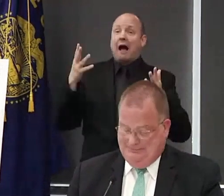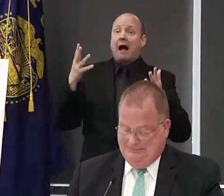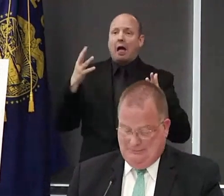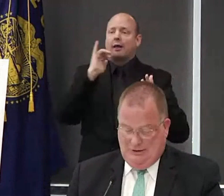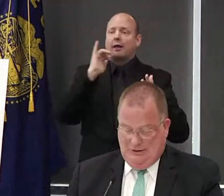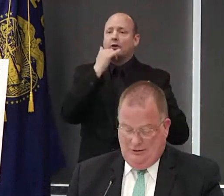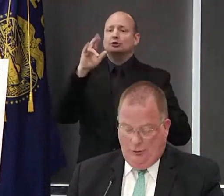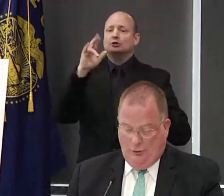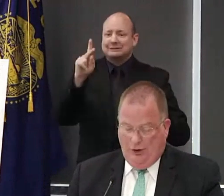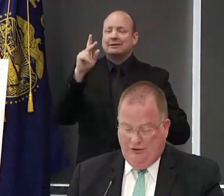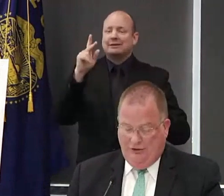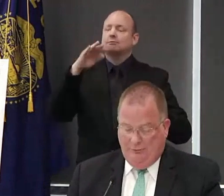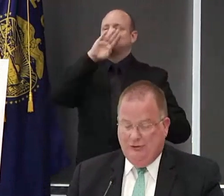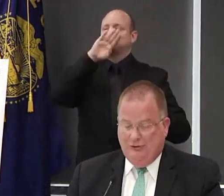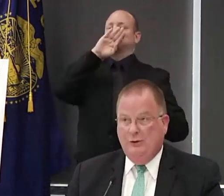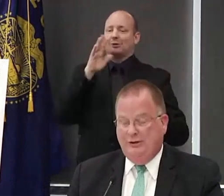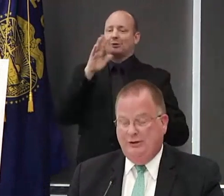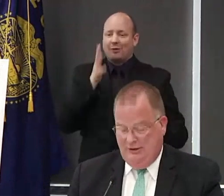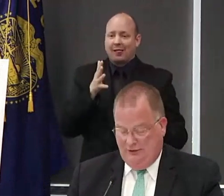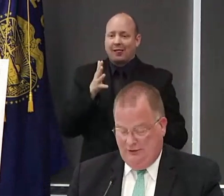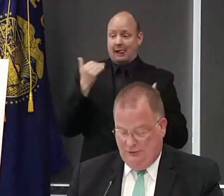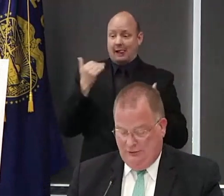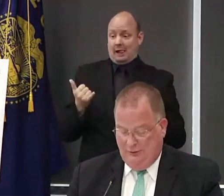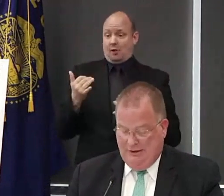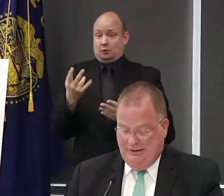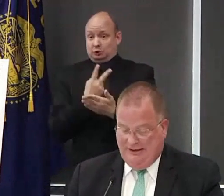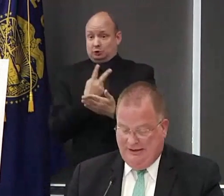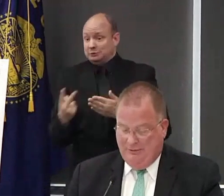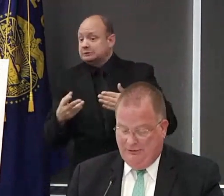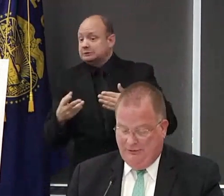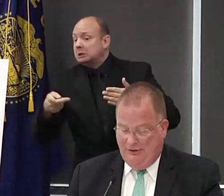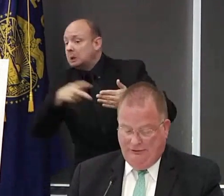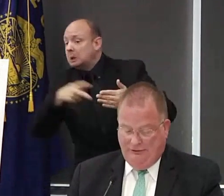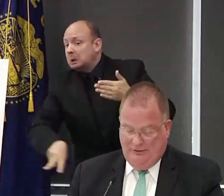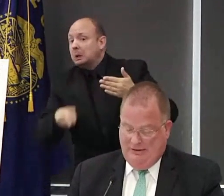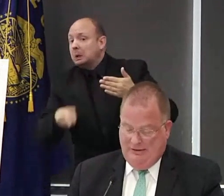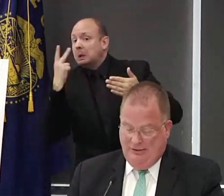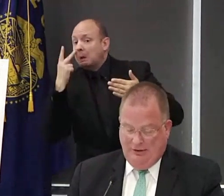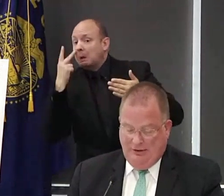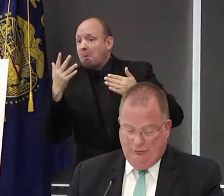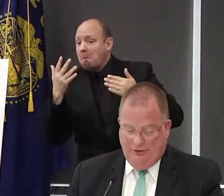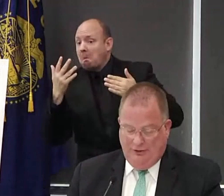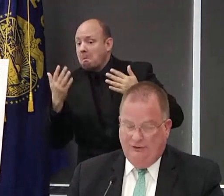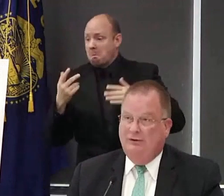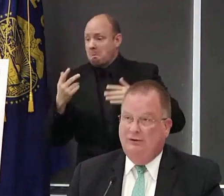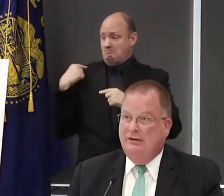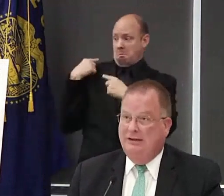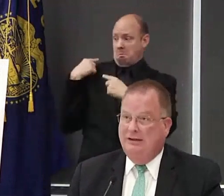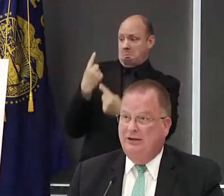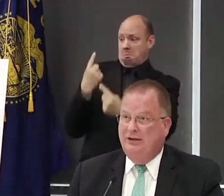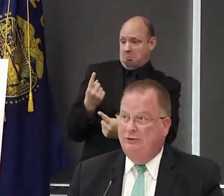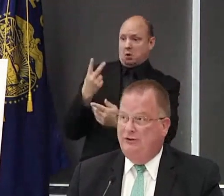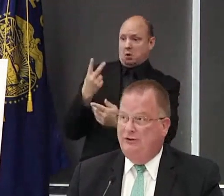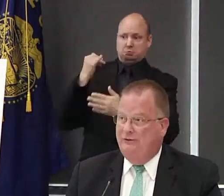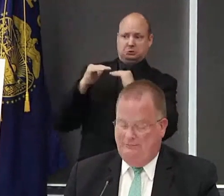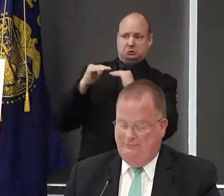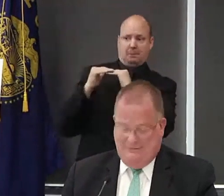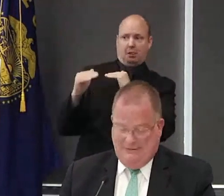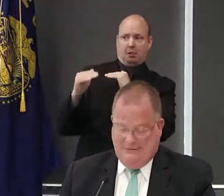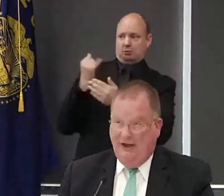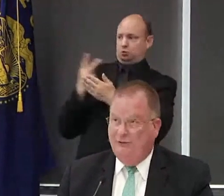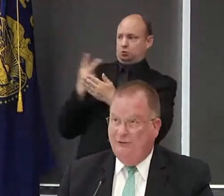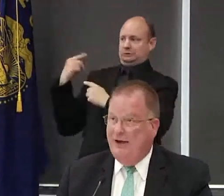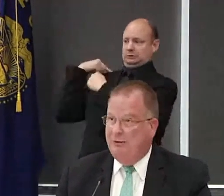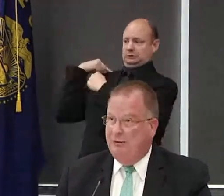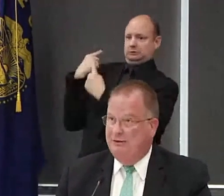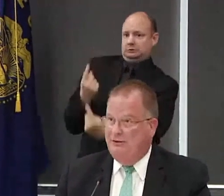stable. Oregonians have been doing what they need to do to keep themselves, their loved ones, and their neighbors safe.